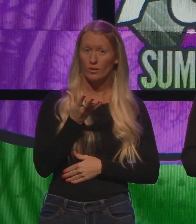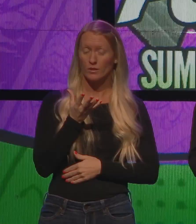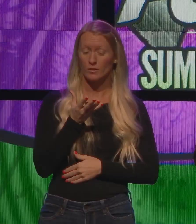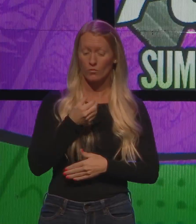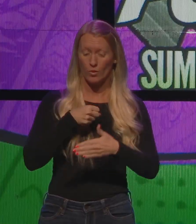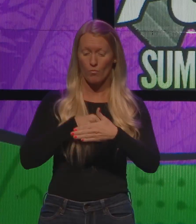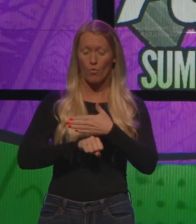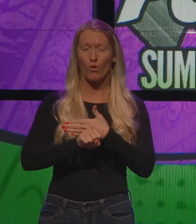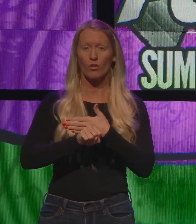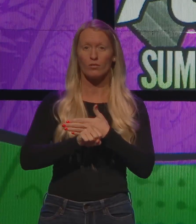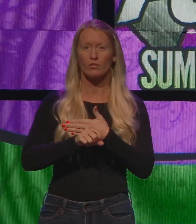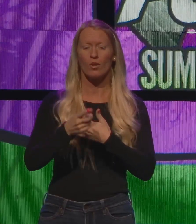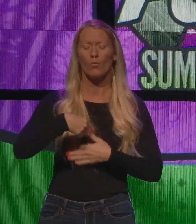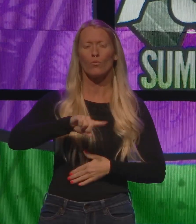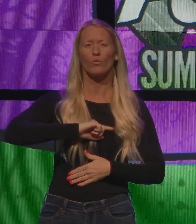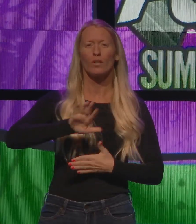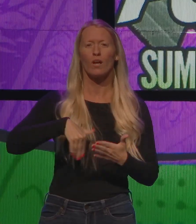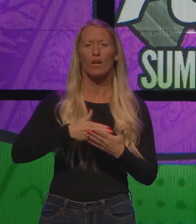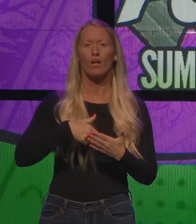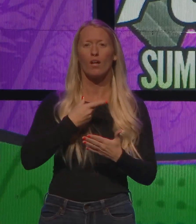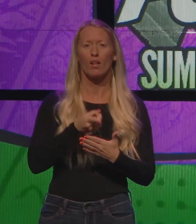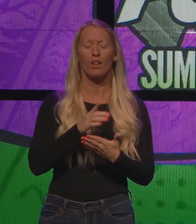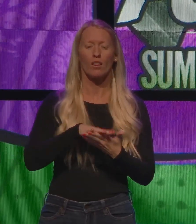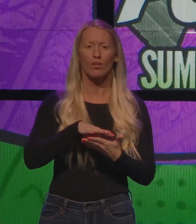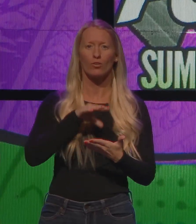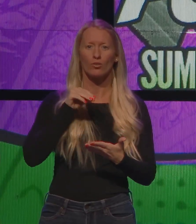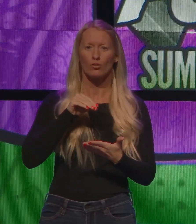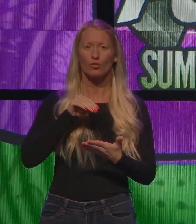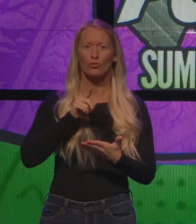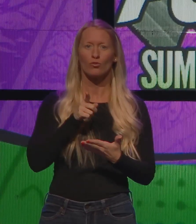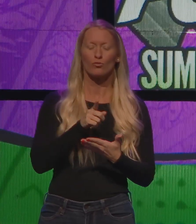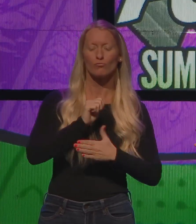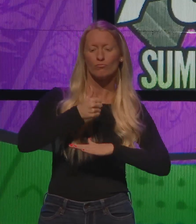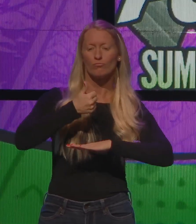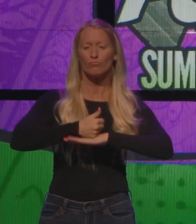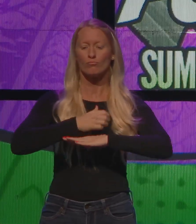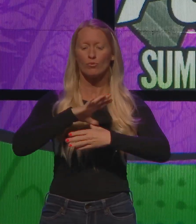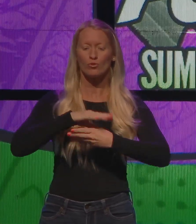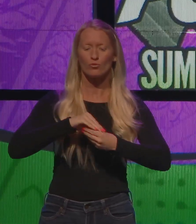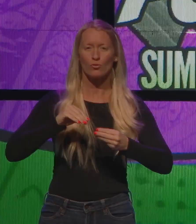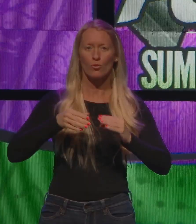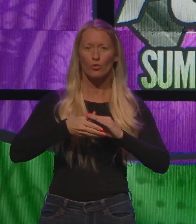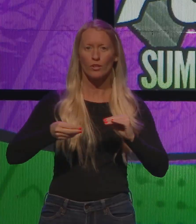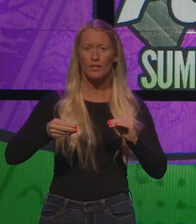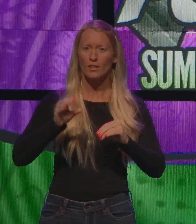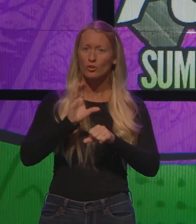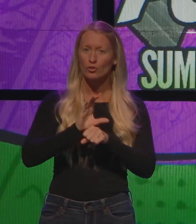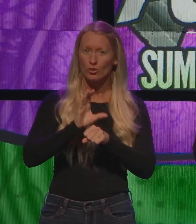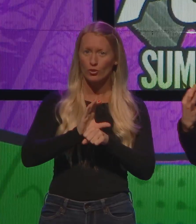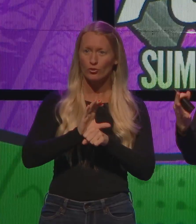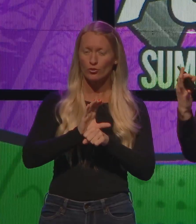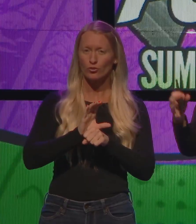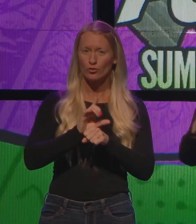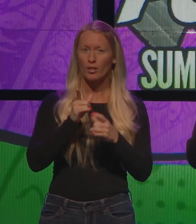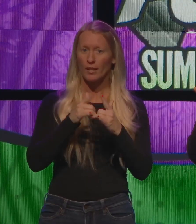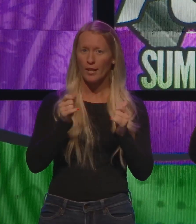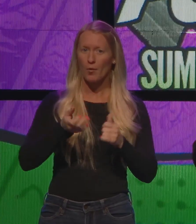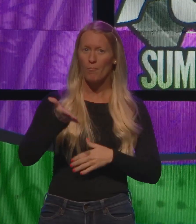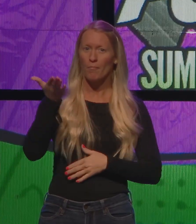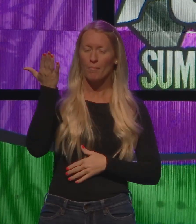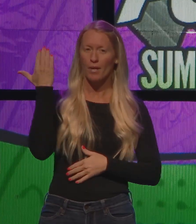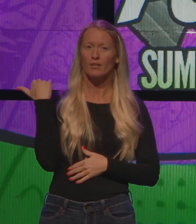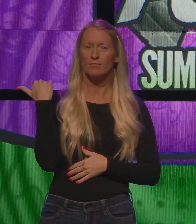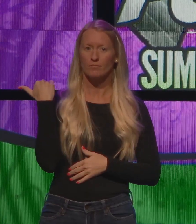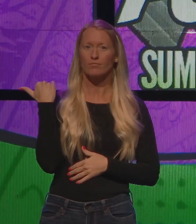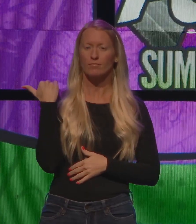all learned the creation story in our various Sunday school and stuff classes, right? Church camp. And we might have been told